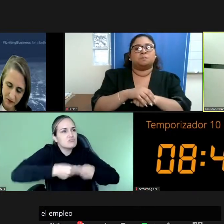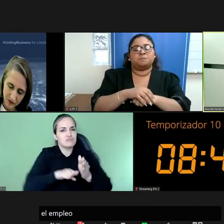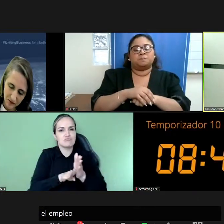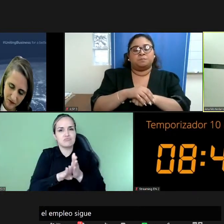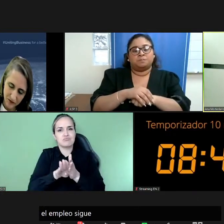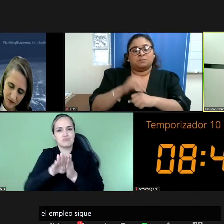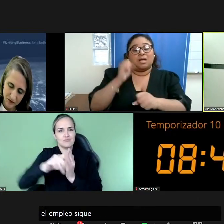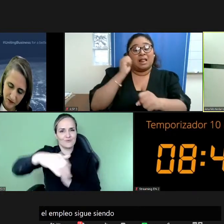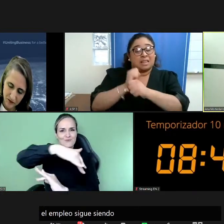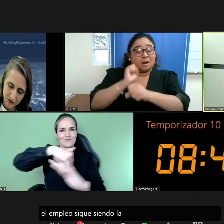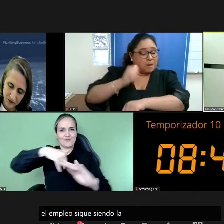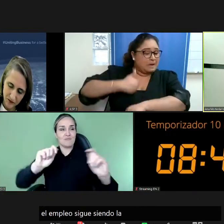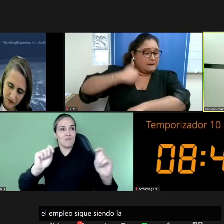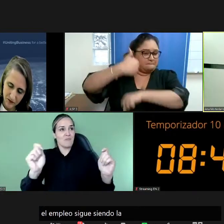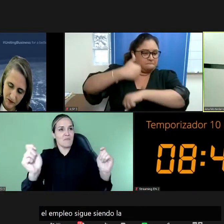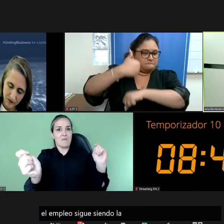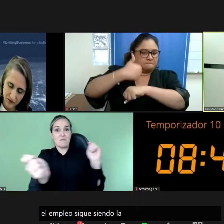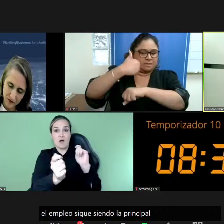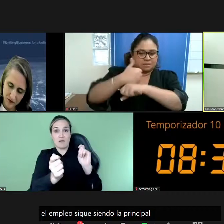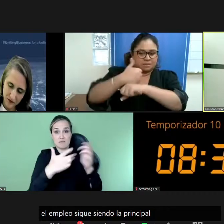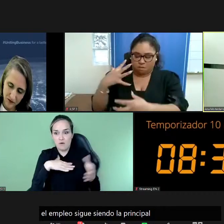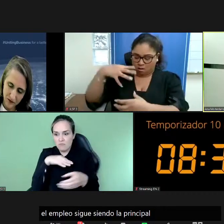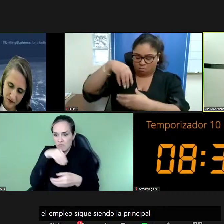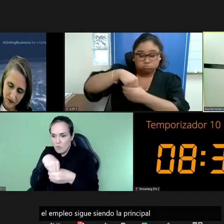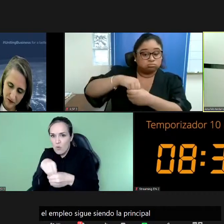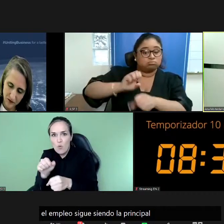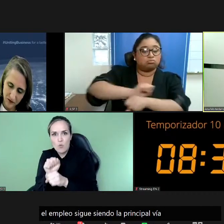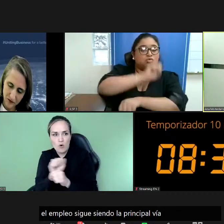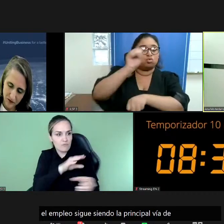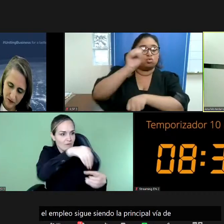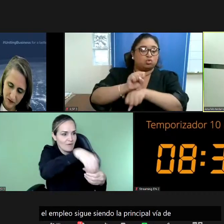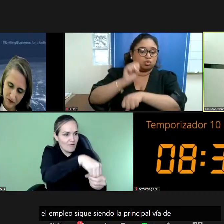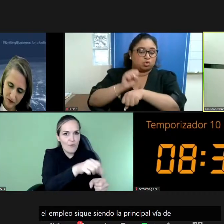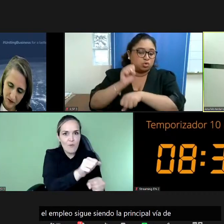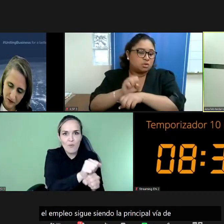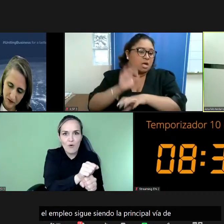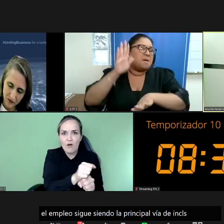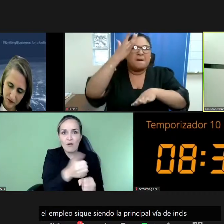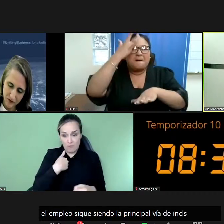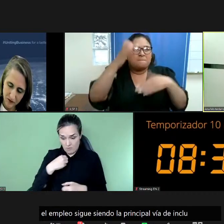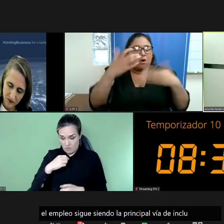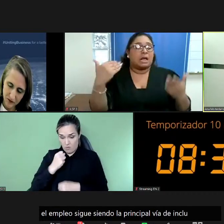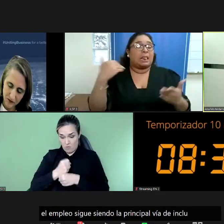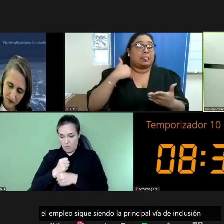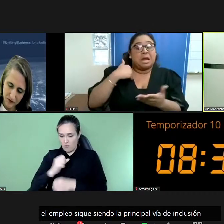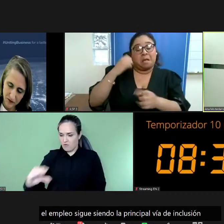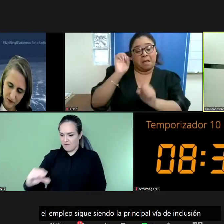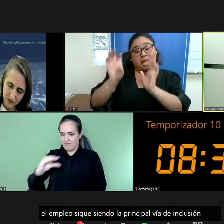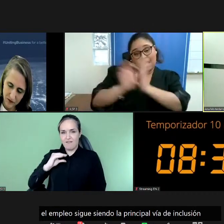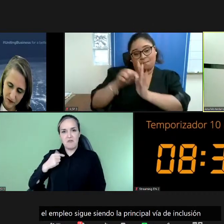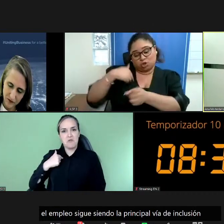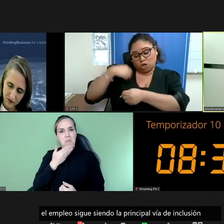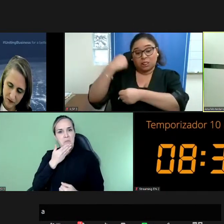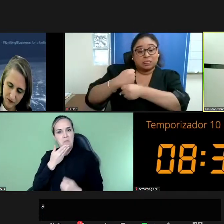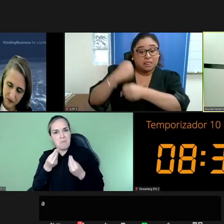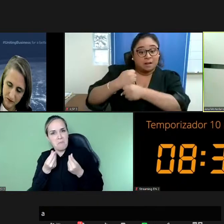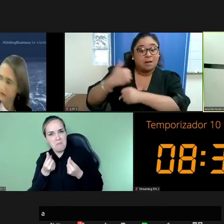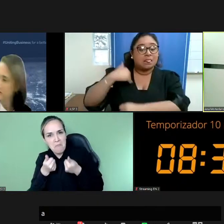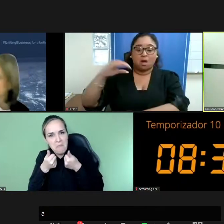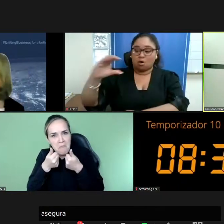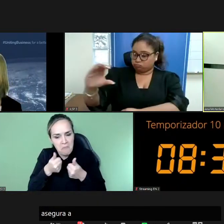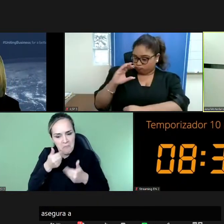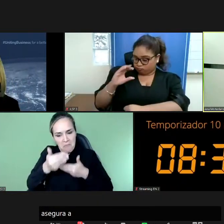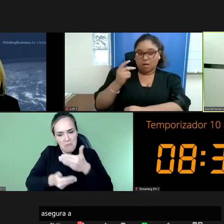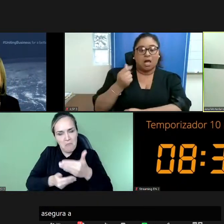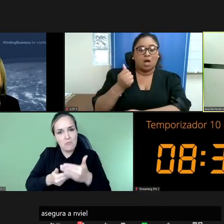society's employment is the main road to social inclusion it provides us with economic safety